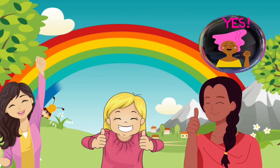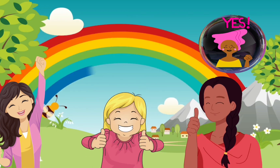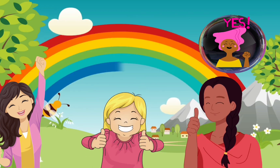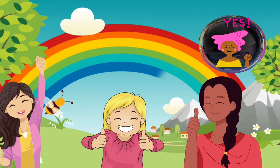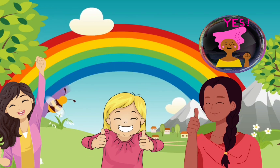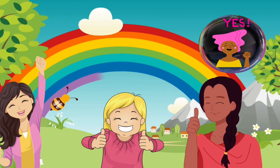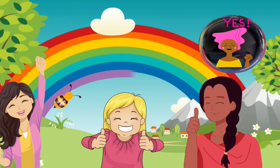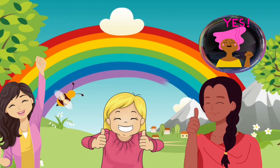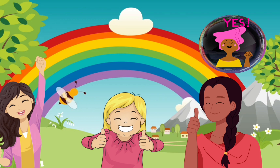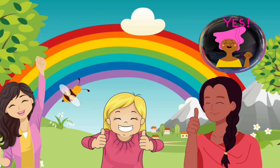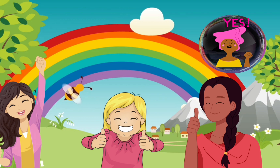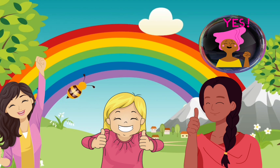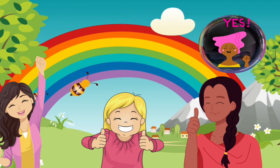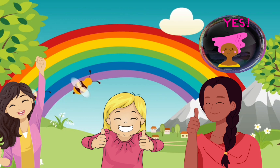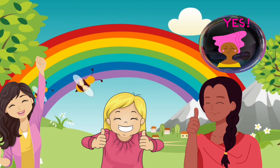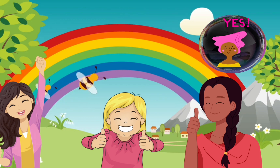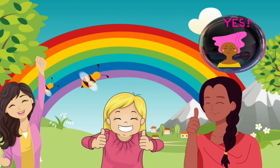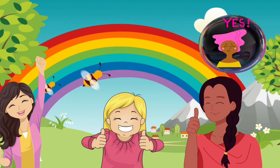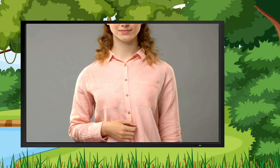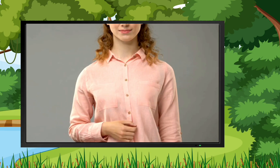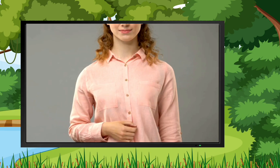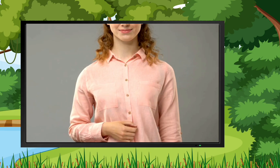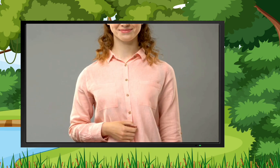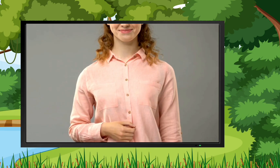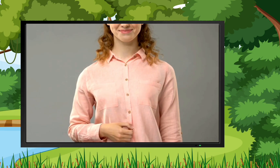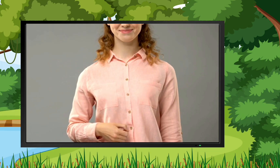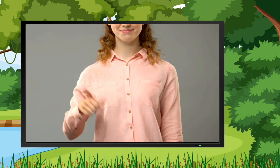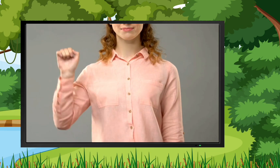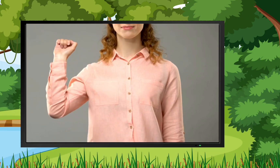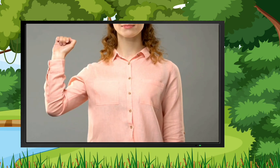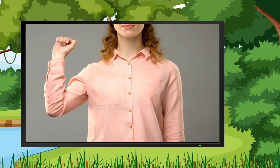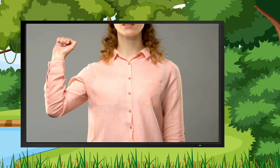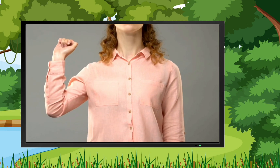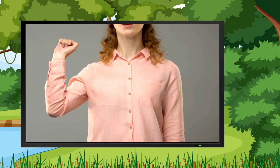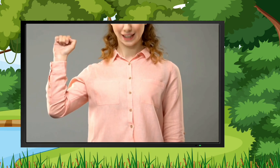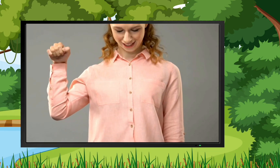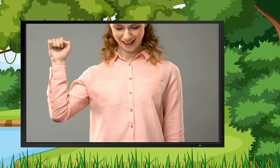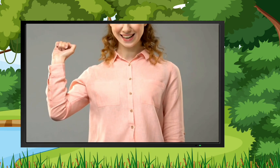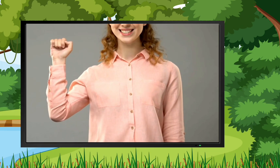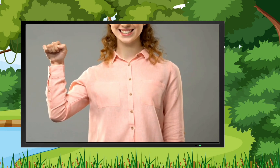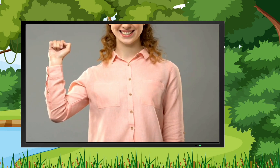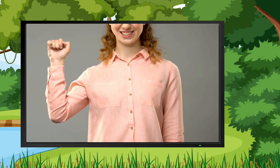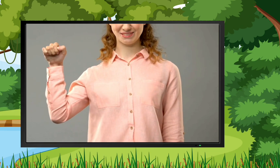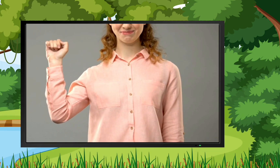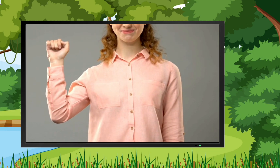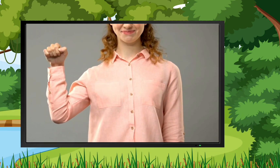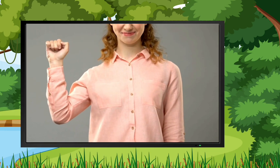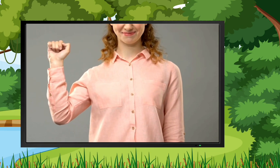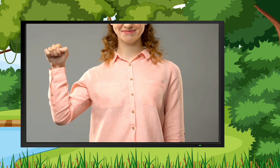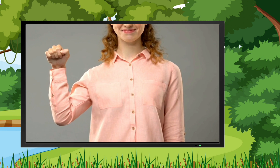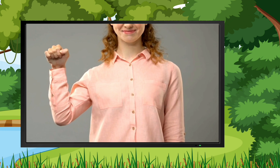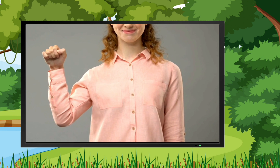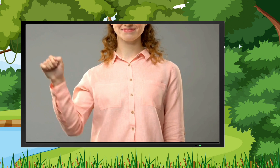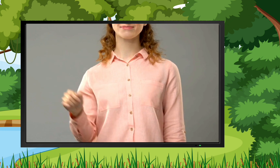yes. Yes. Let's sign yes. Yes.